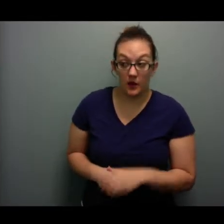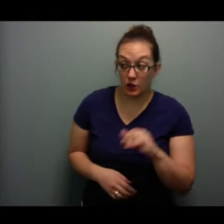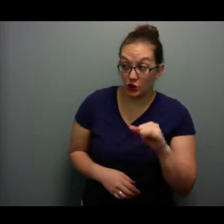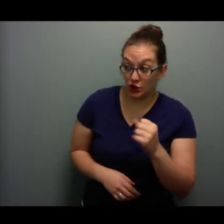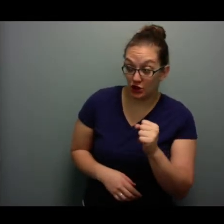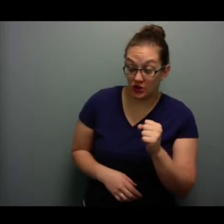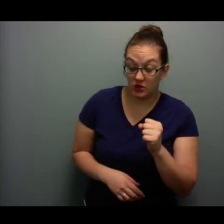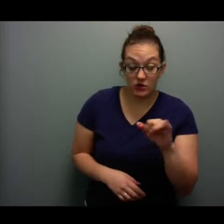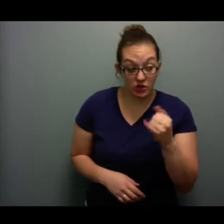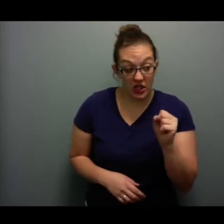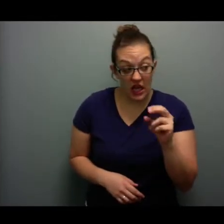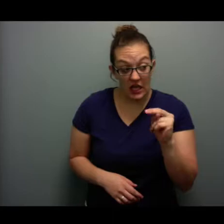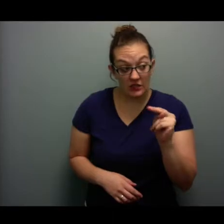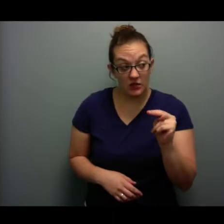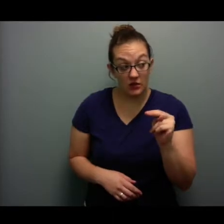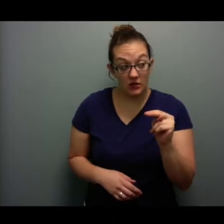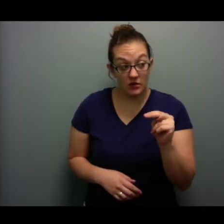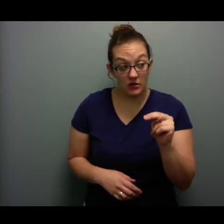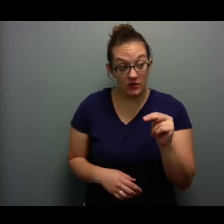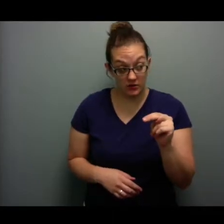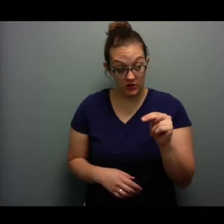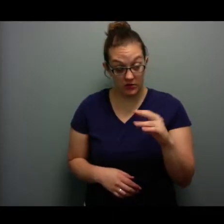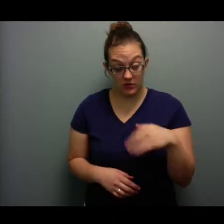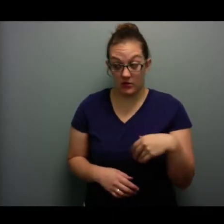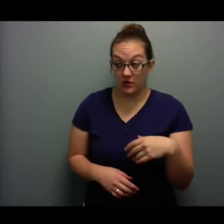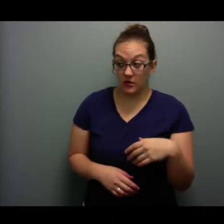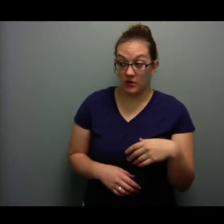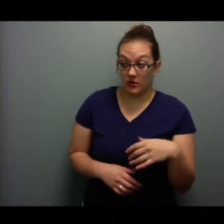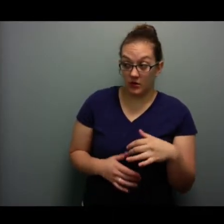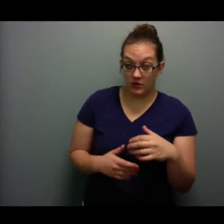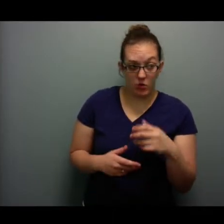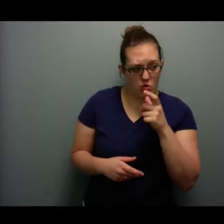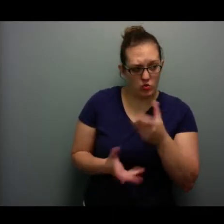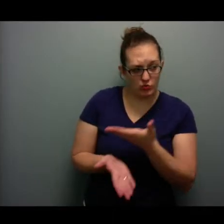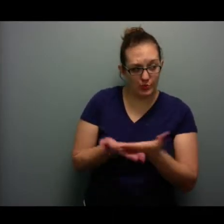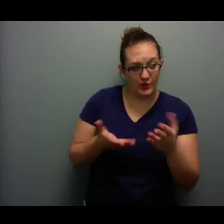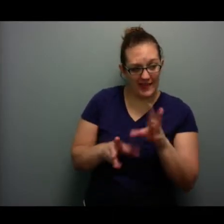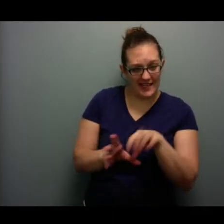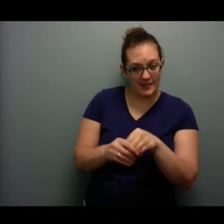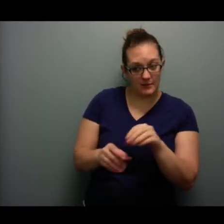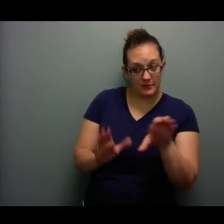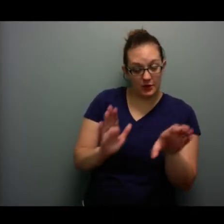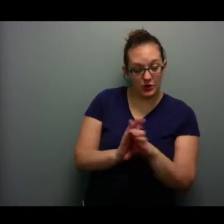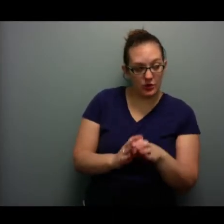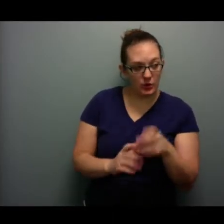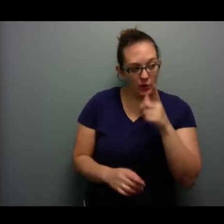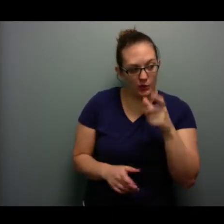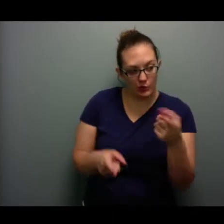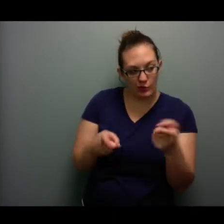Jason, do you have any idea? How could you prove it in a picture? Do you know who you agree with?